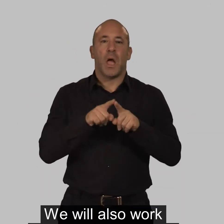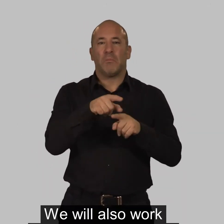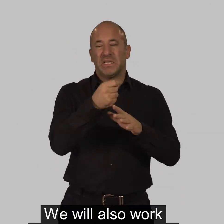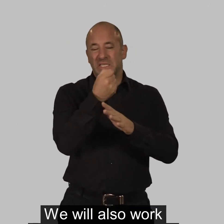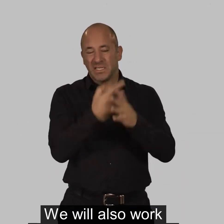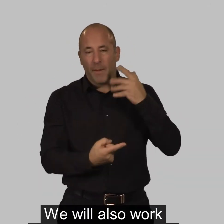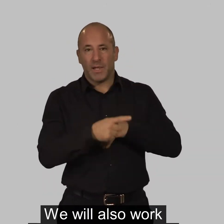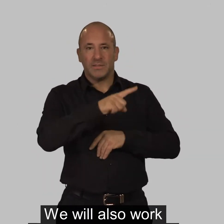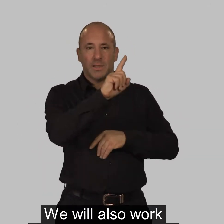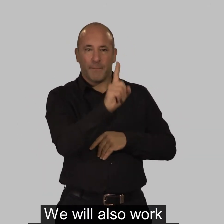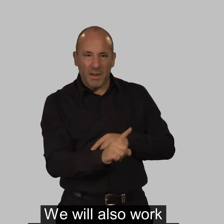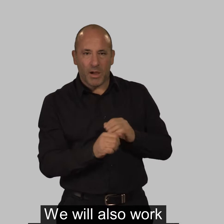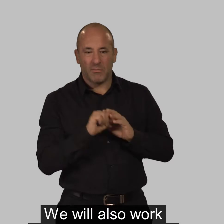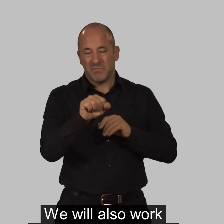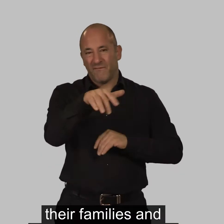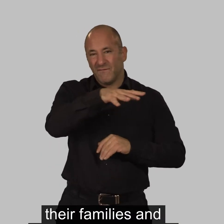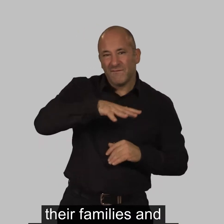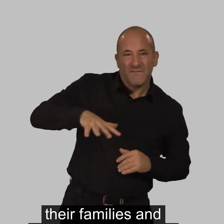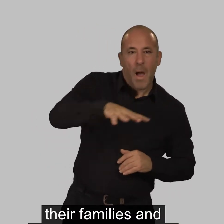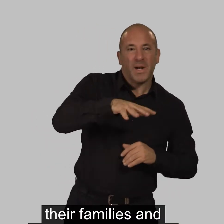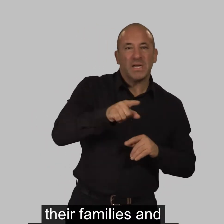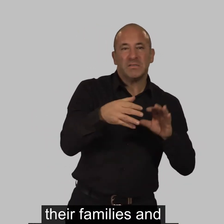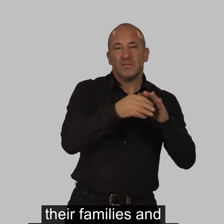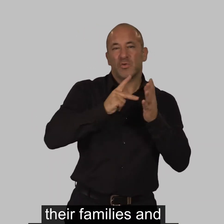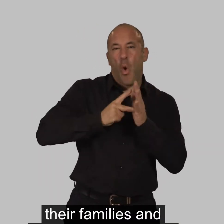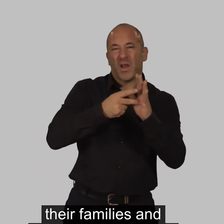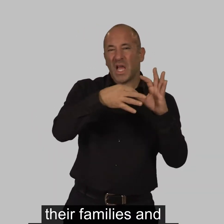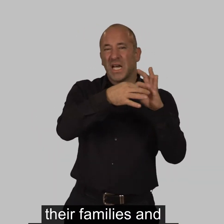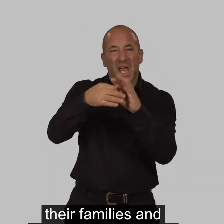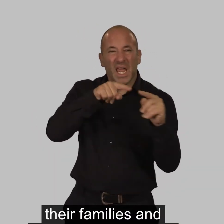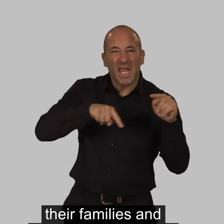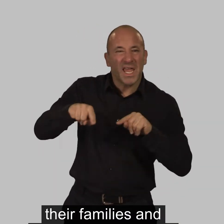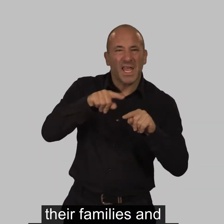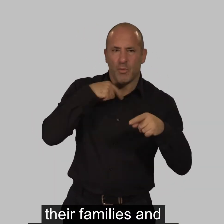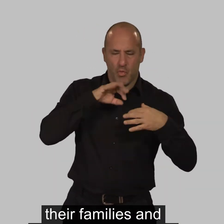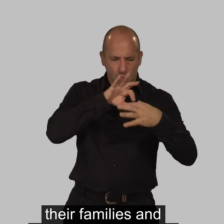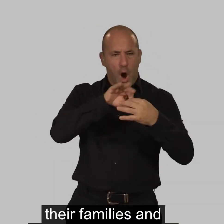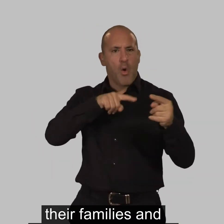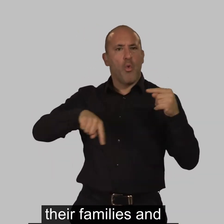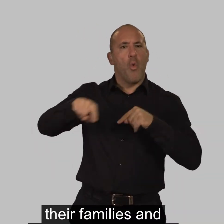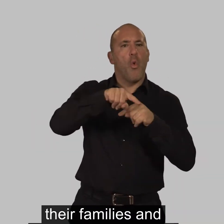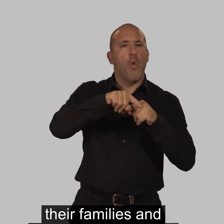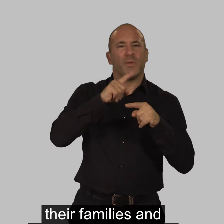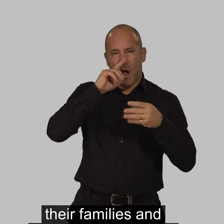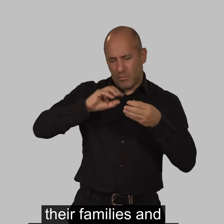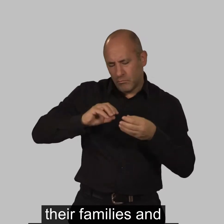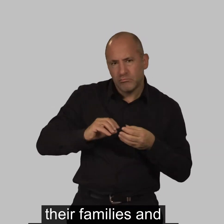We will also work with disabled people, their families and related organisations to create the best